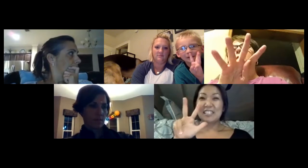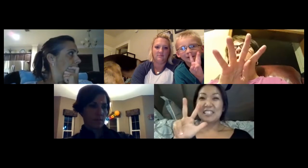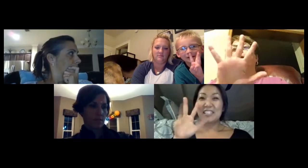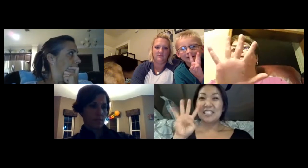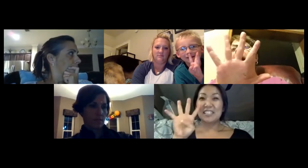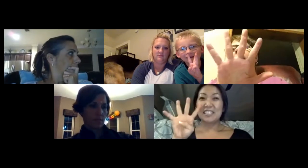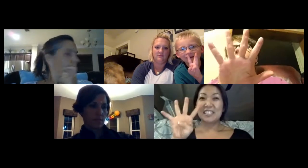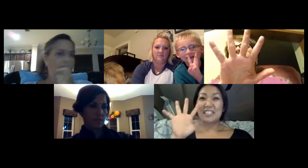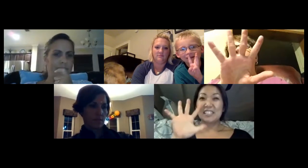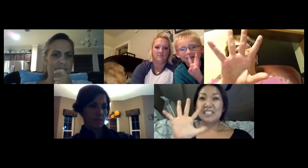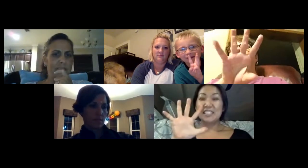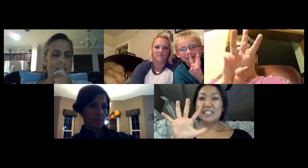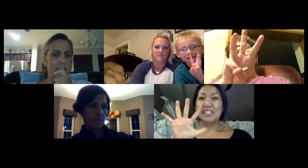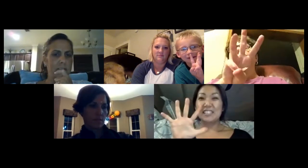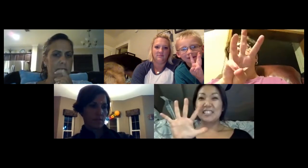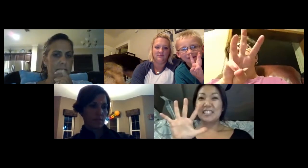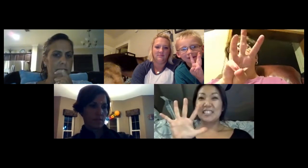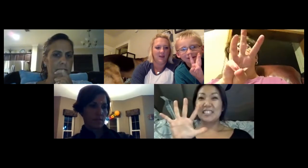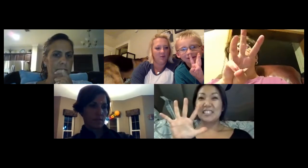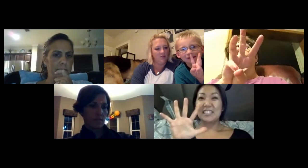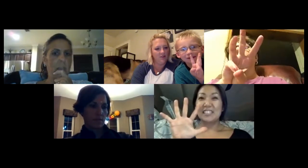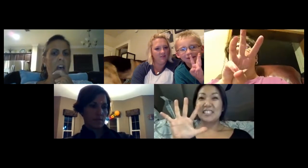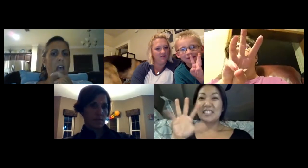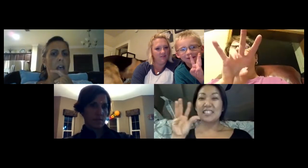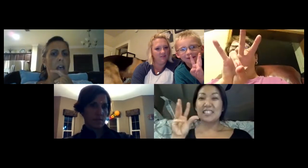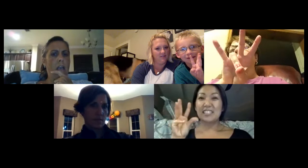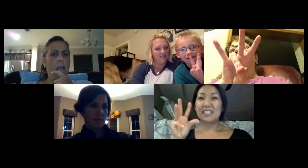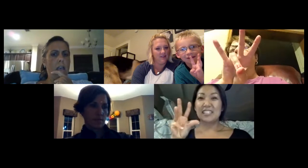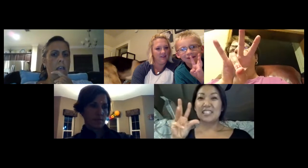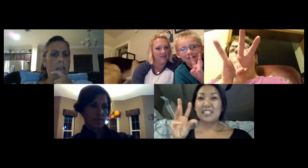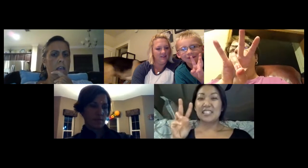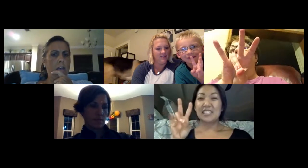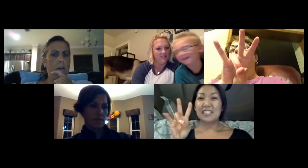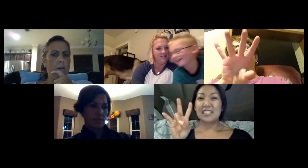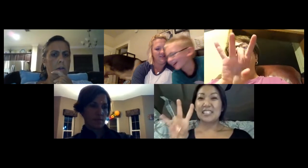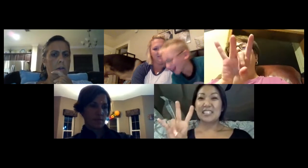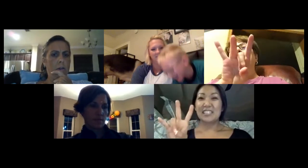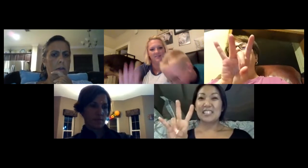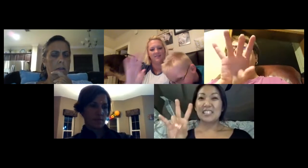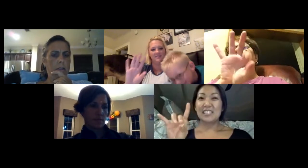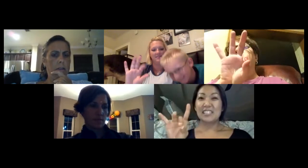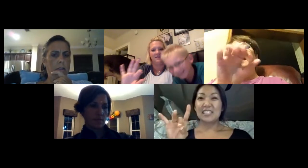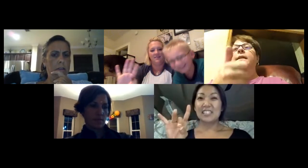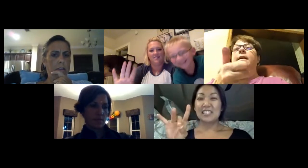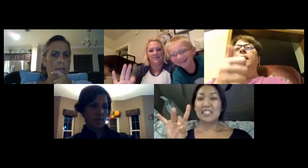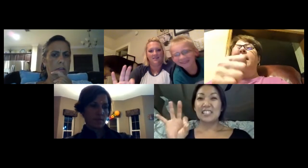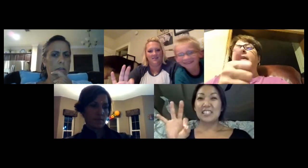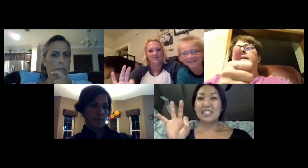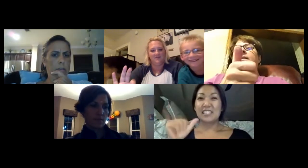4, 5, and then you go 6, 7, 8, 9, and that's